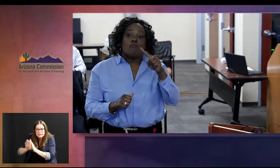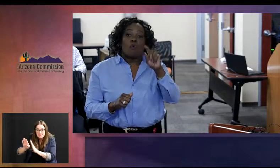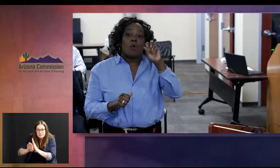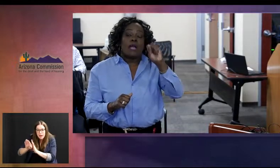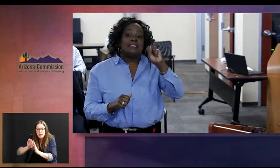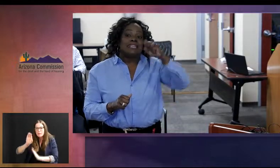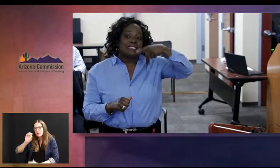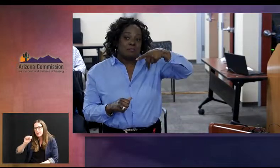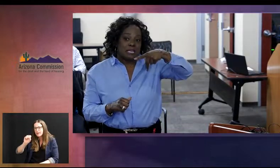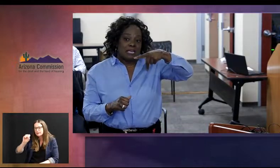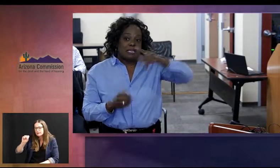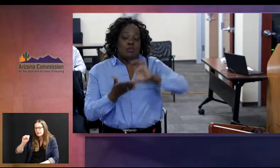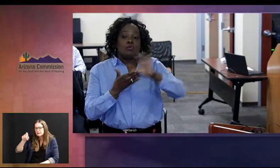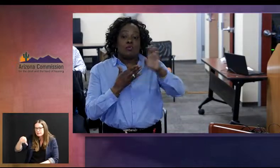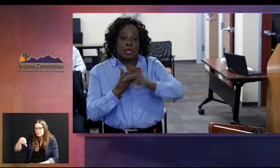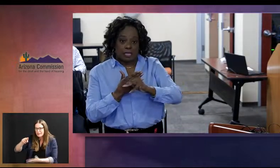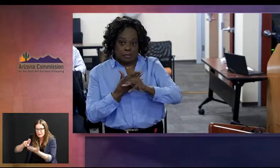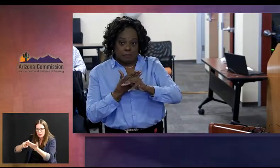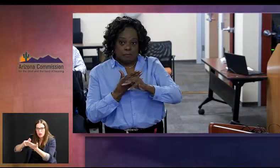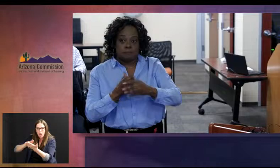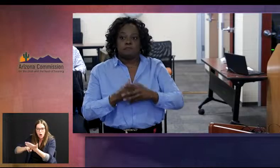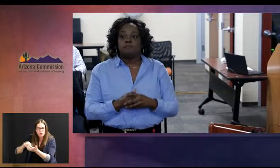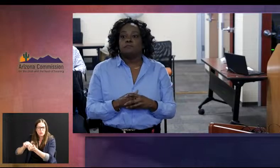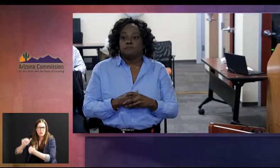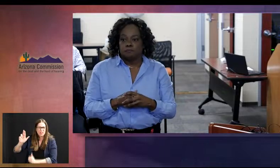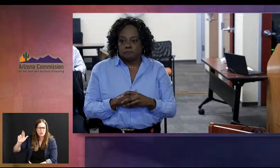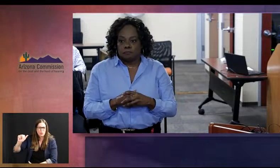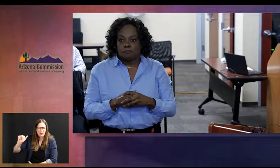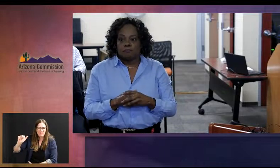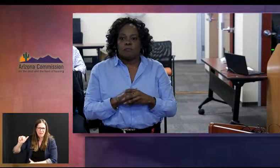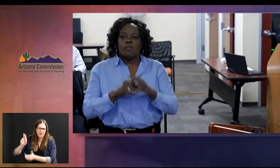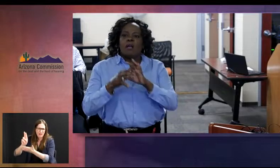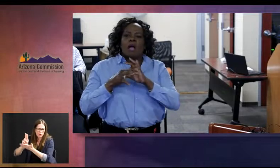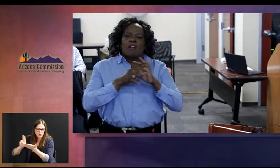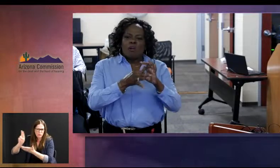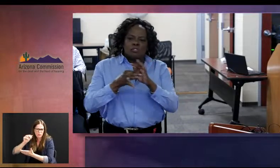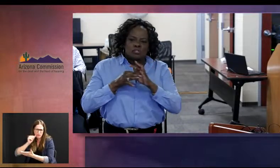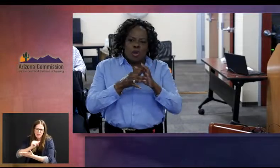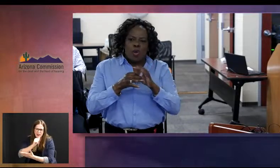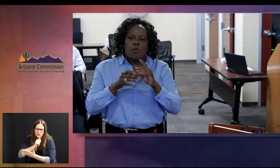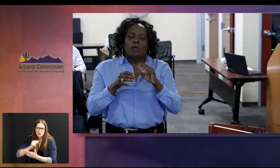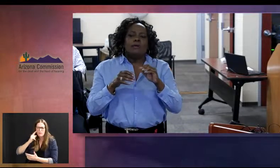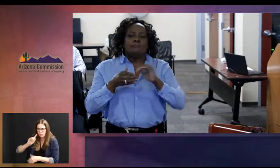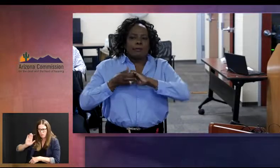Arizona for the SSP curriculum.